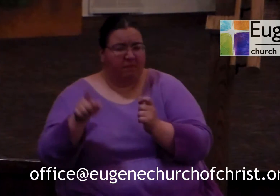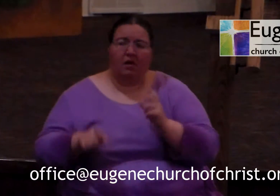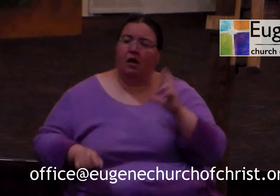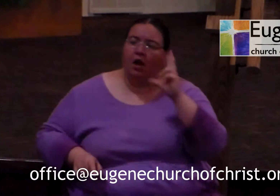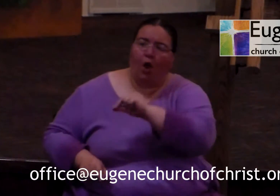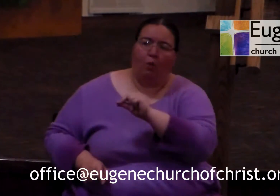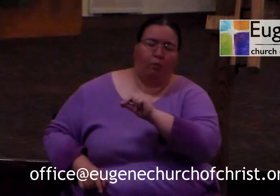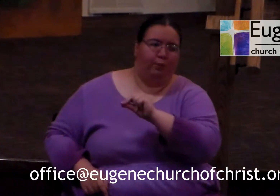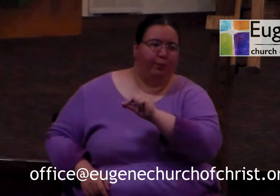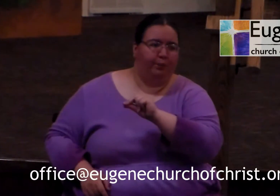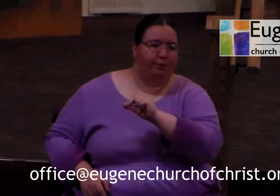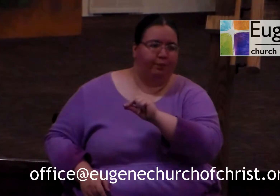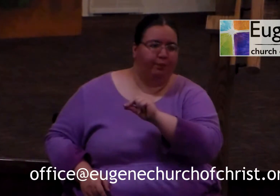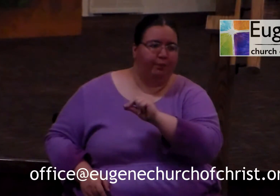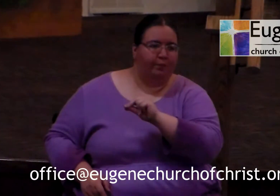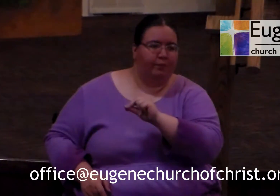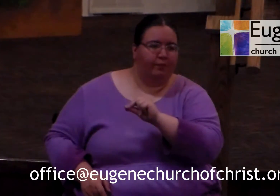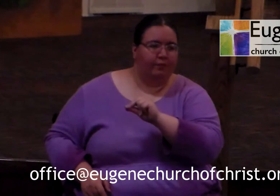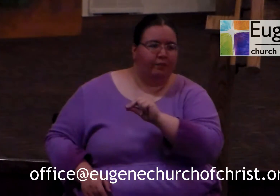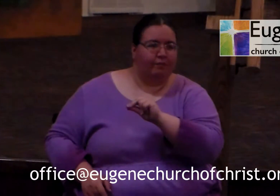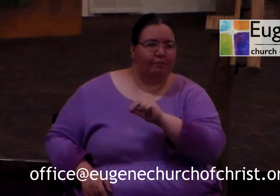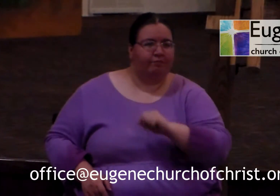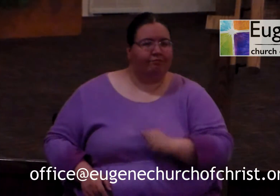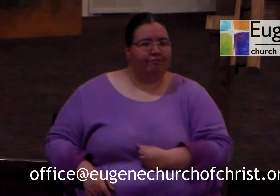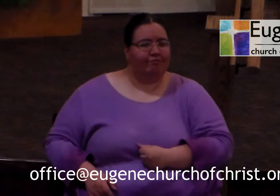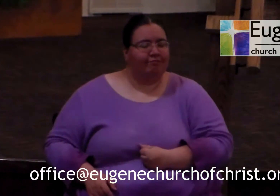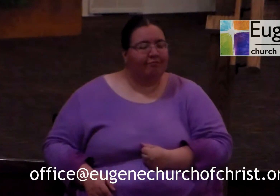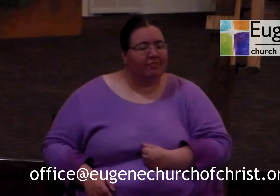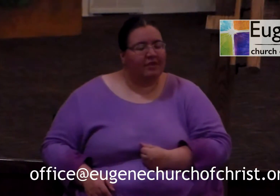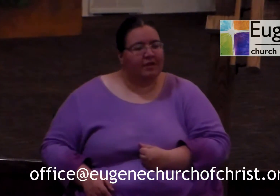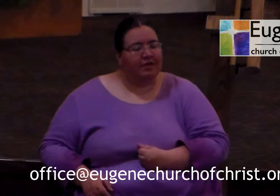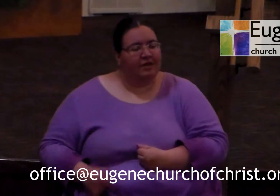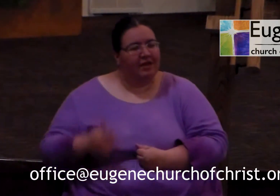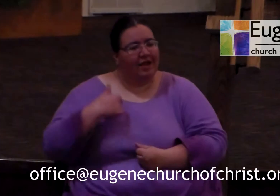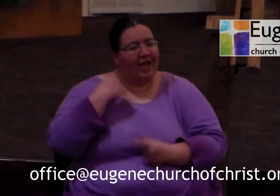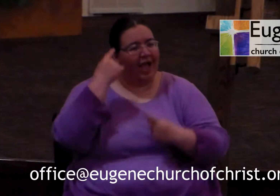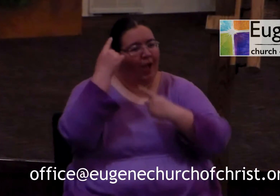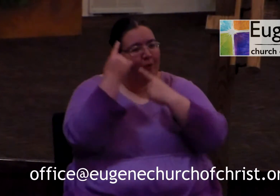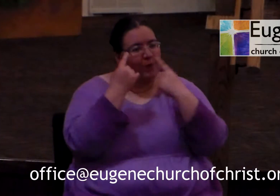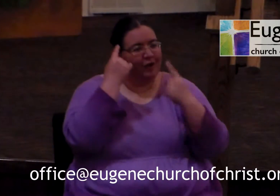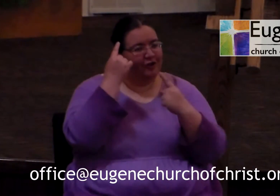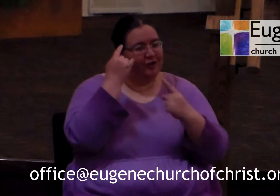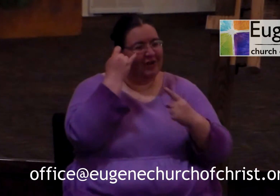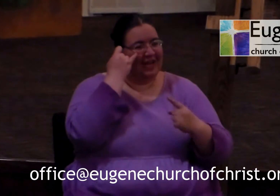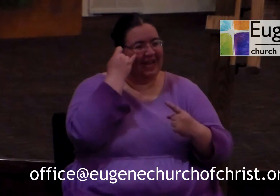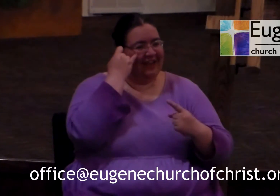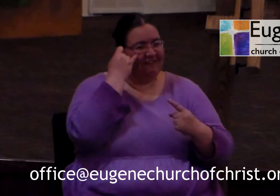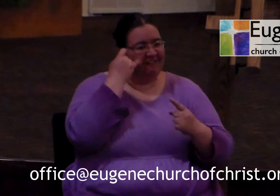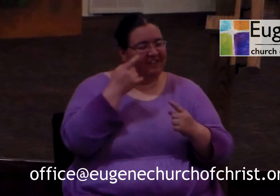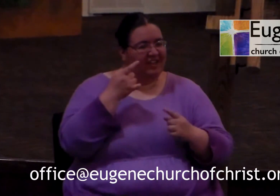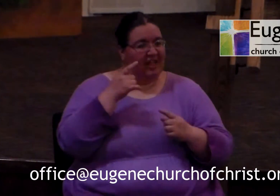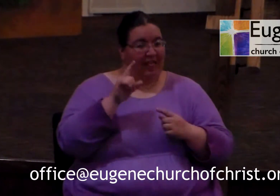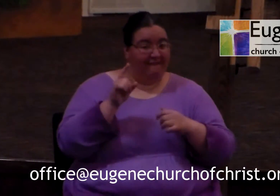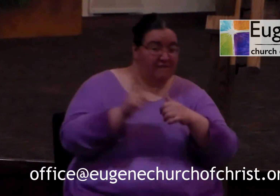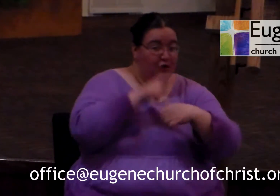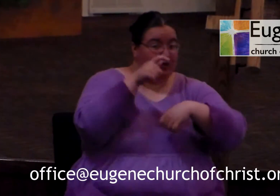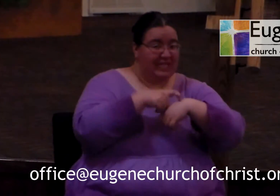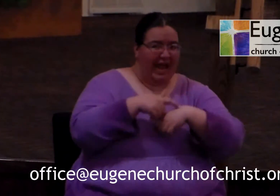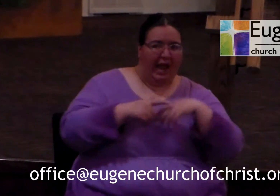And I wonder, as Peter denies knowing Jesus for the first time, if there's anything yet in his mind, if there's that